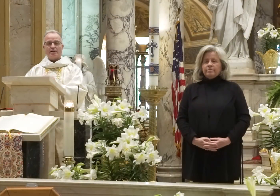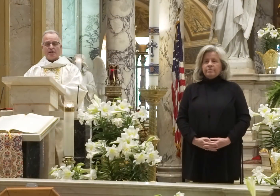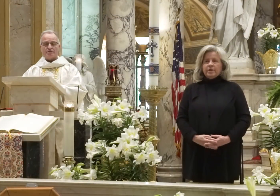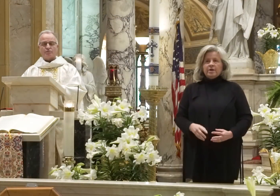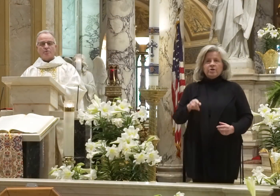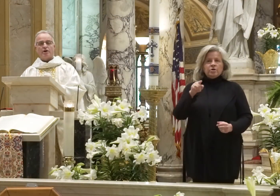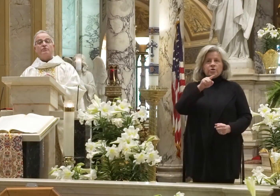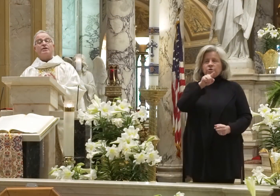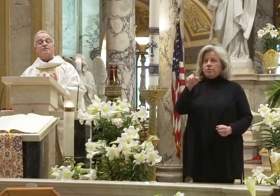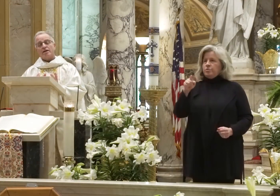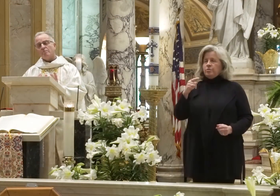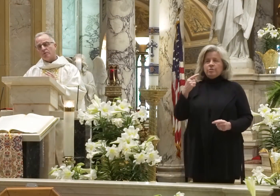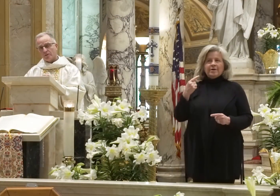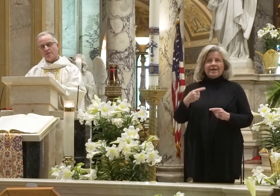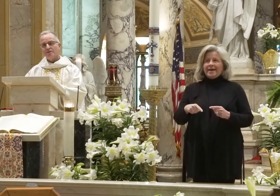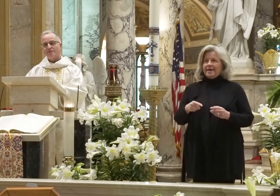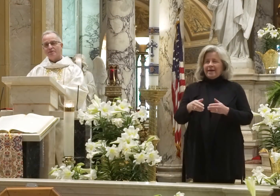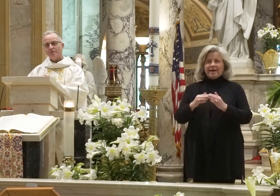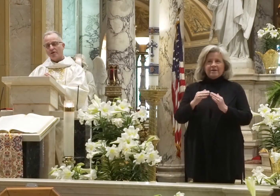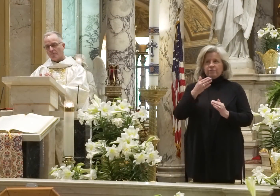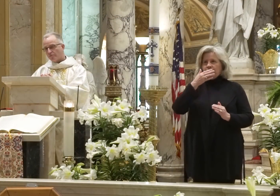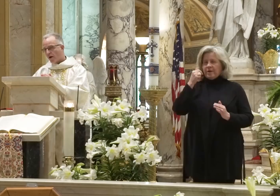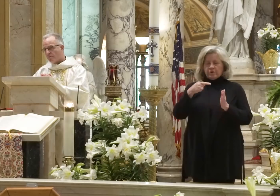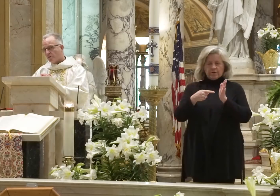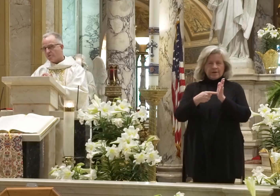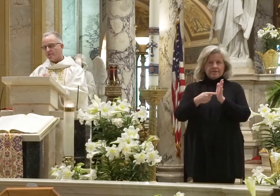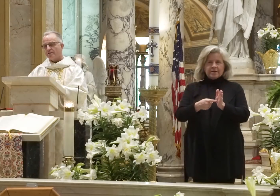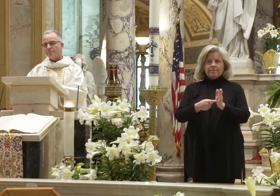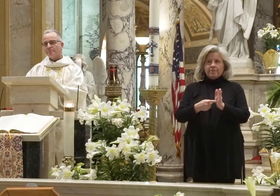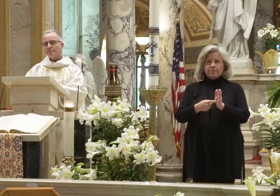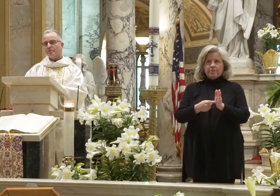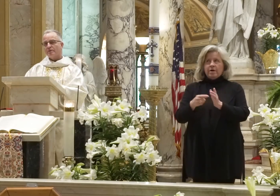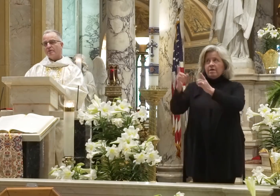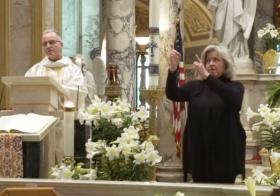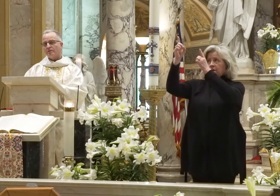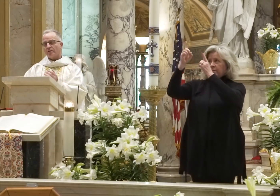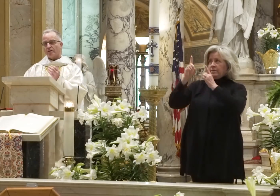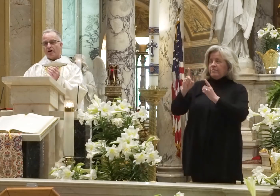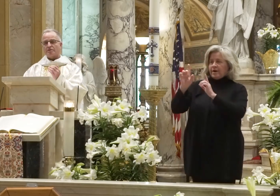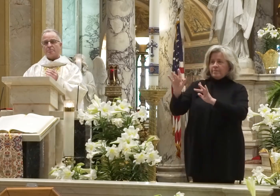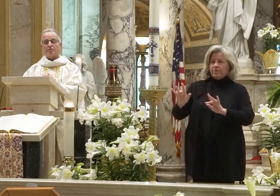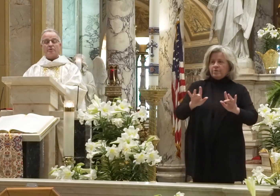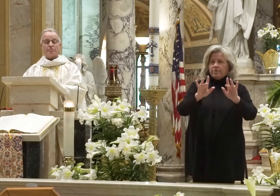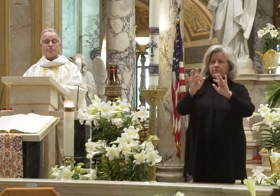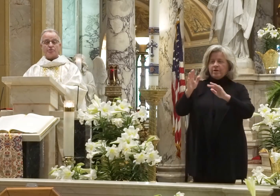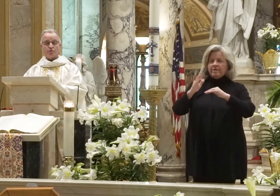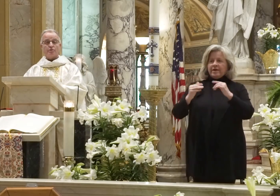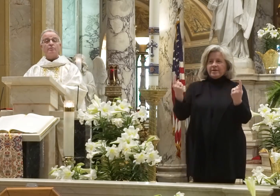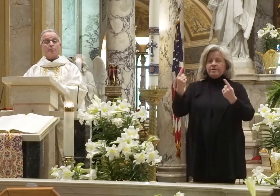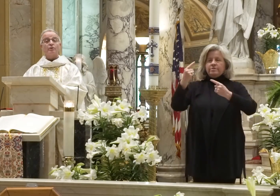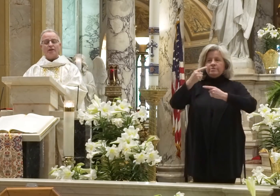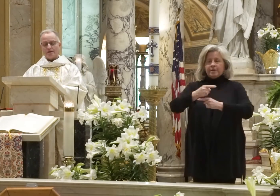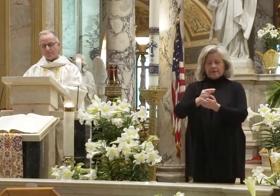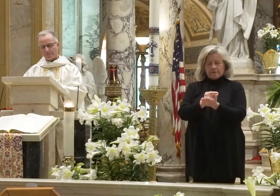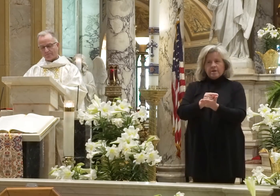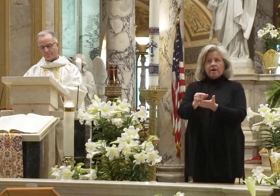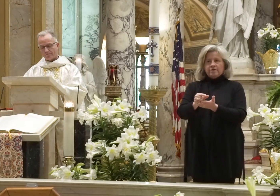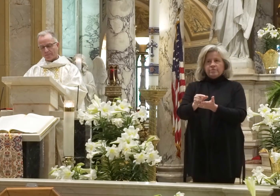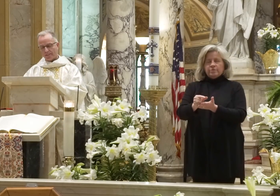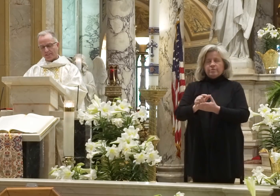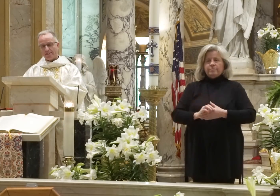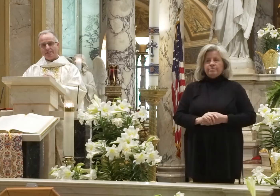You could not ask for a better example of divine mercy than the gospel that we just heard